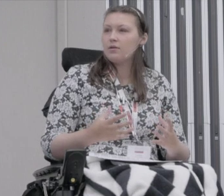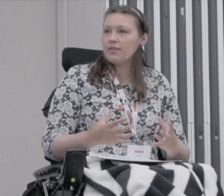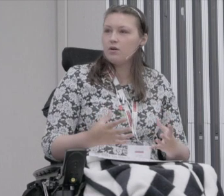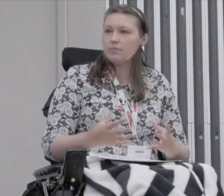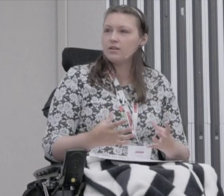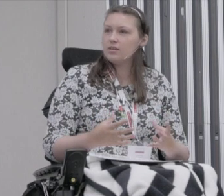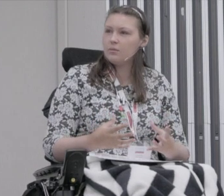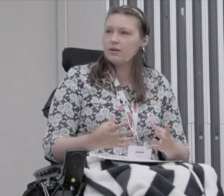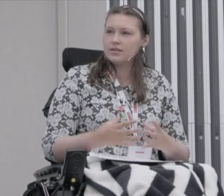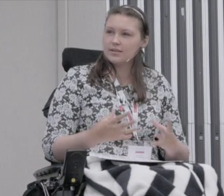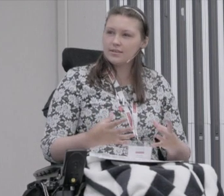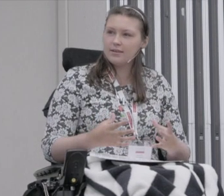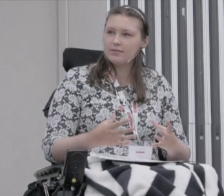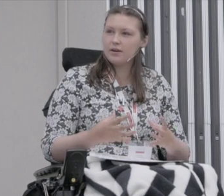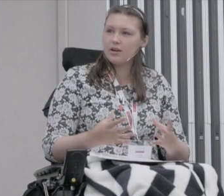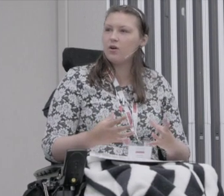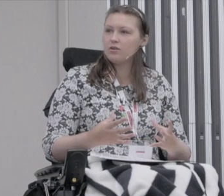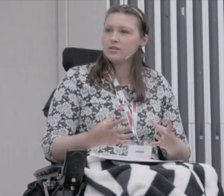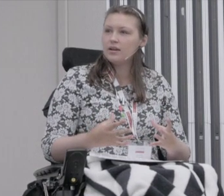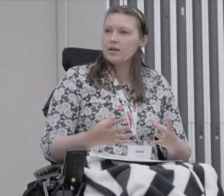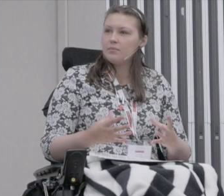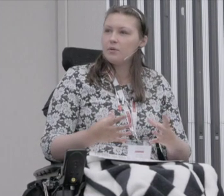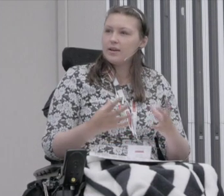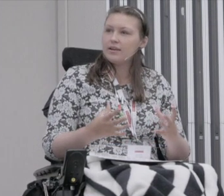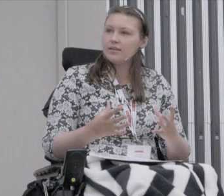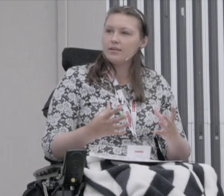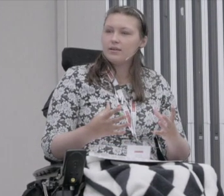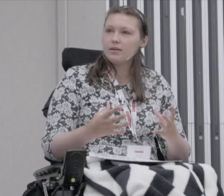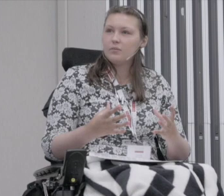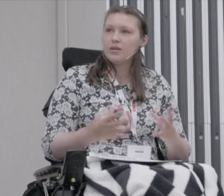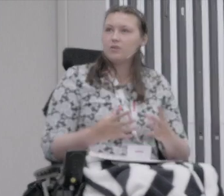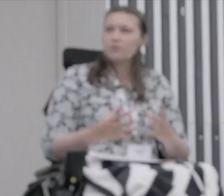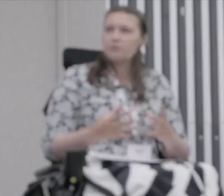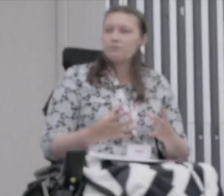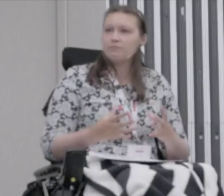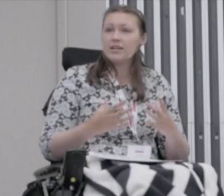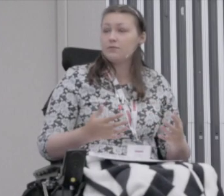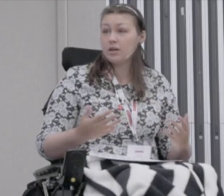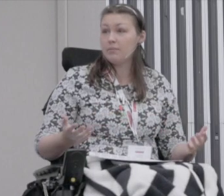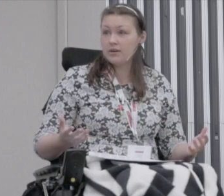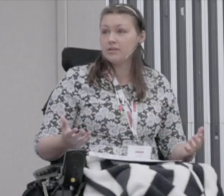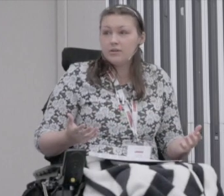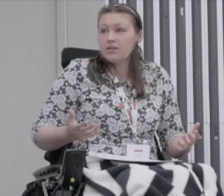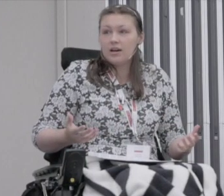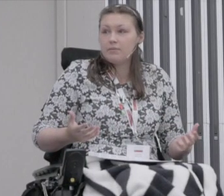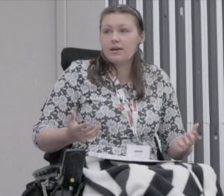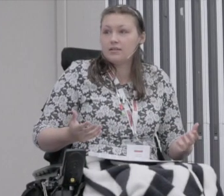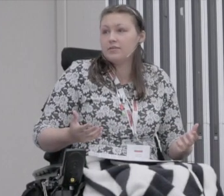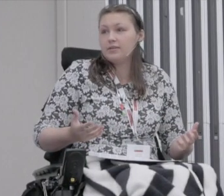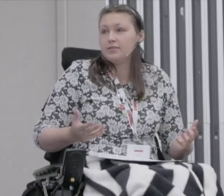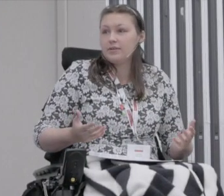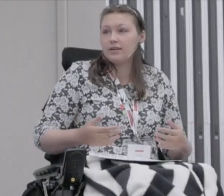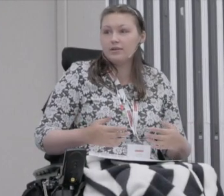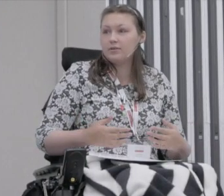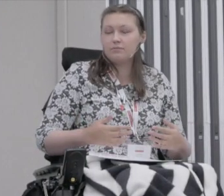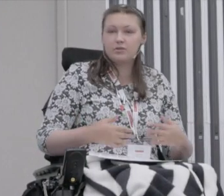In a way, make them feel like the only person in the world. It's going to sound very odd, but when you're made to feel like a burden, which I have been made to